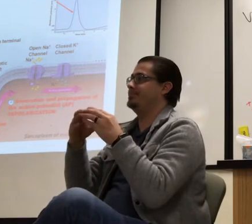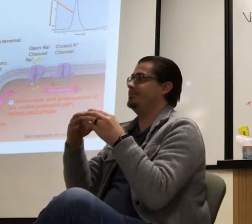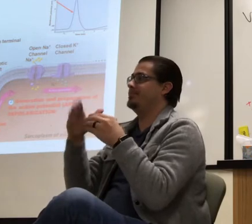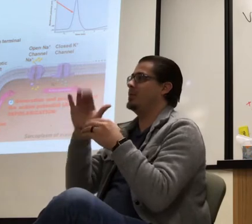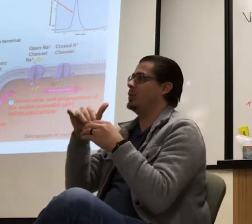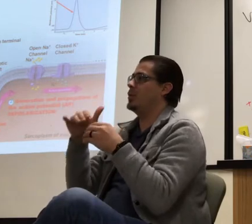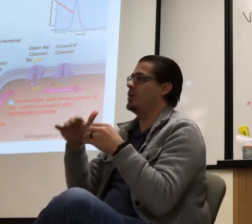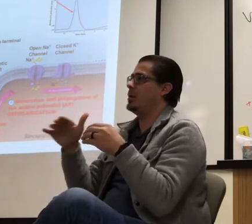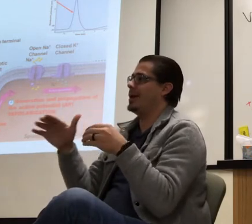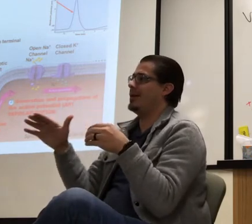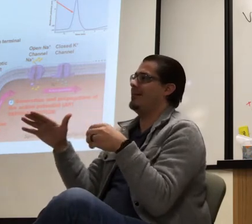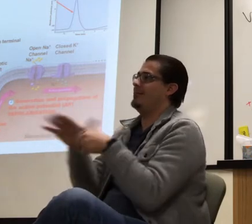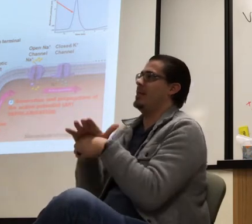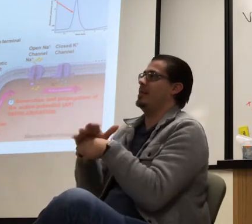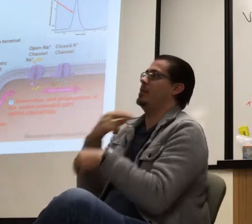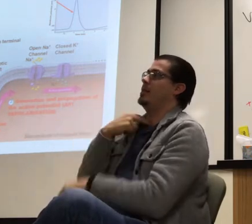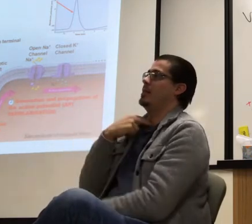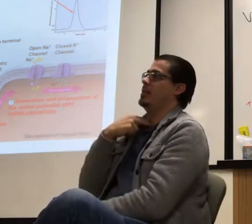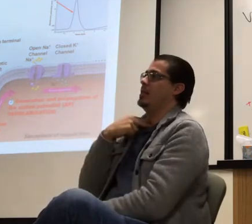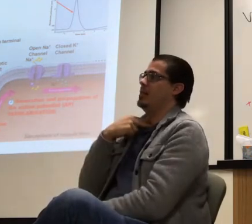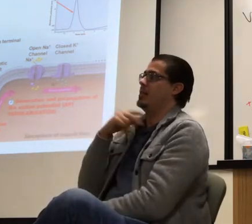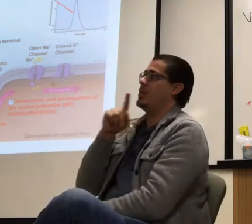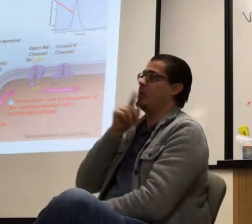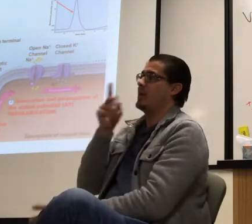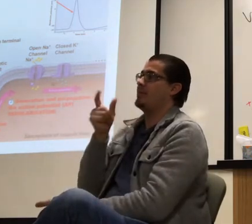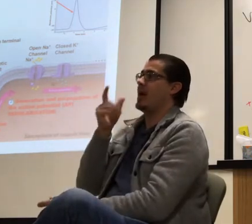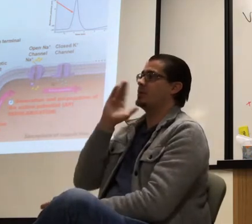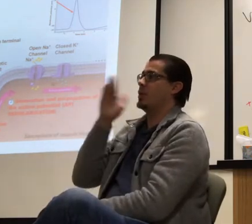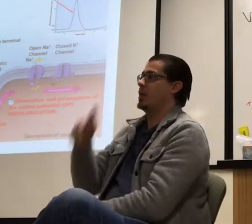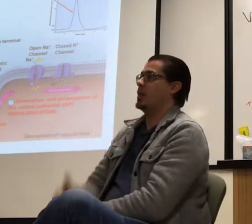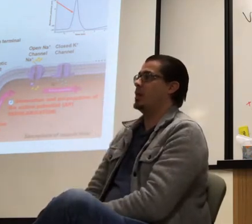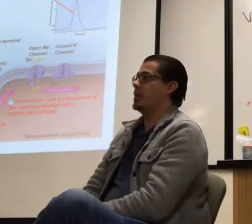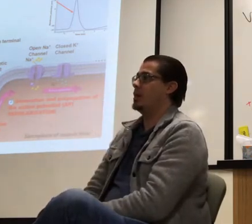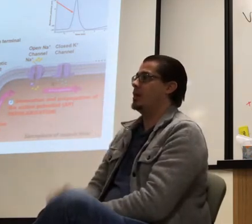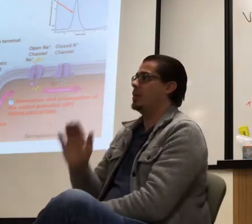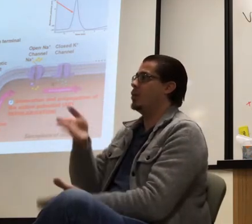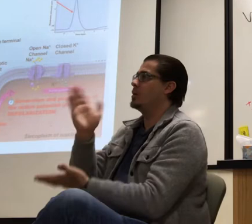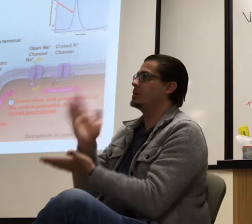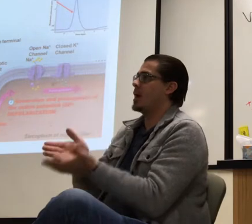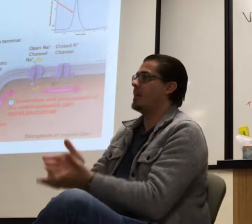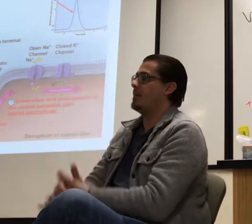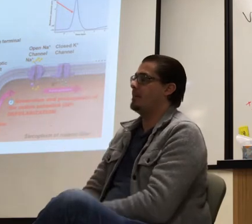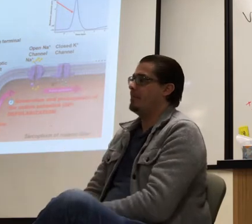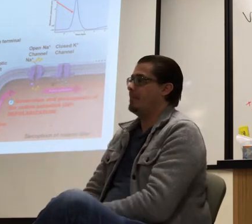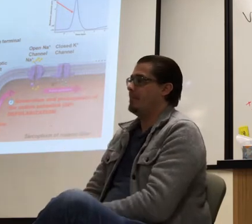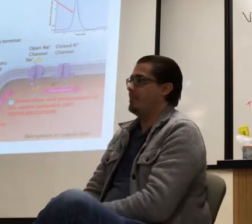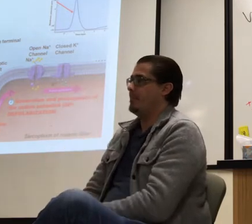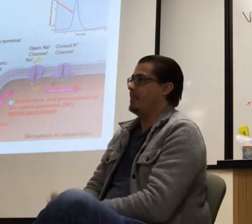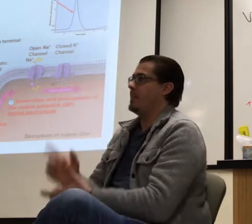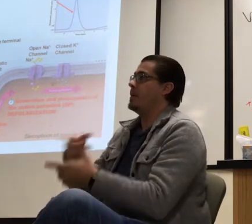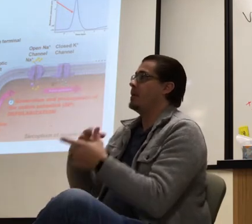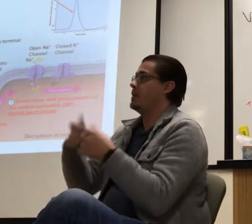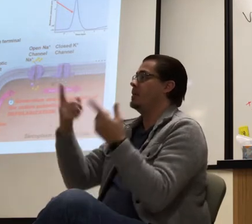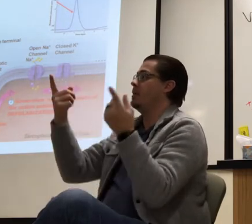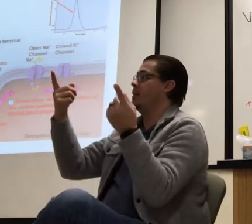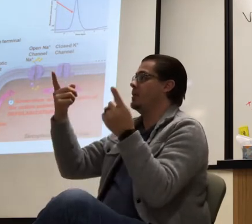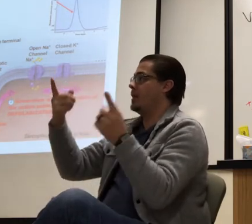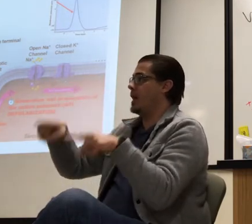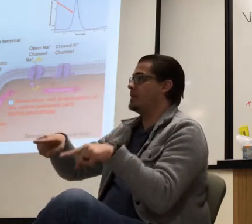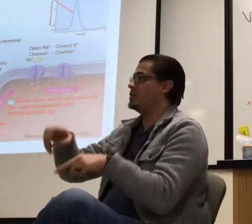it'll plug it up really fast. So they'll inactivate. And what happens is to help you